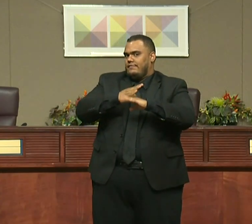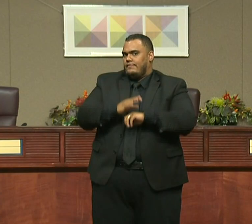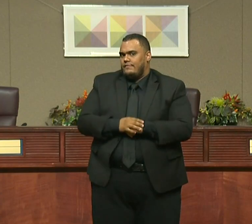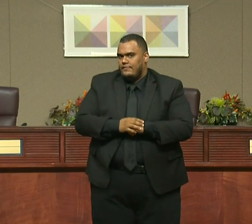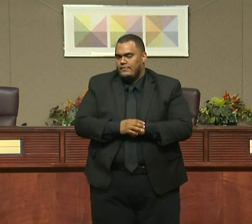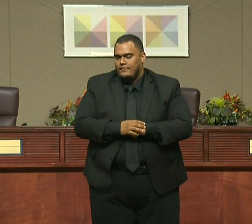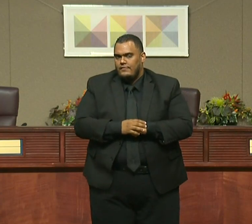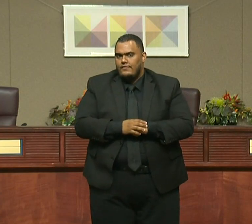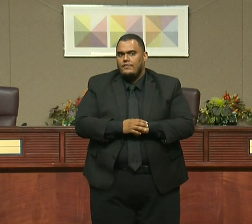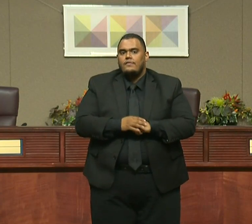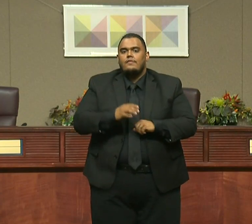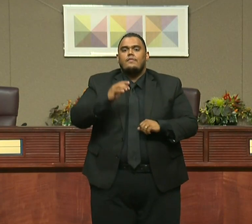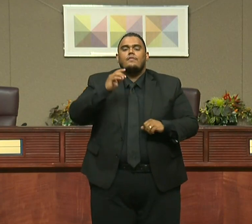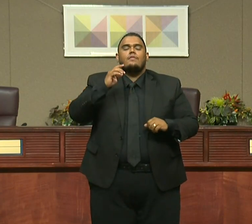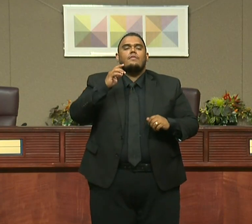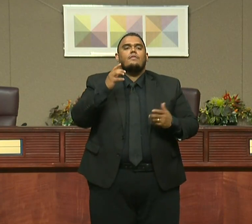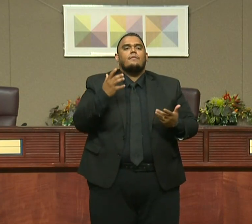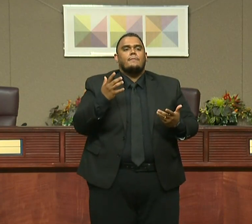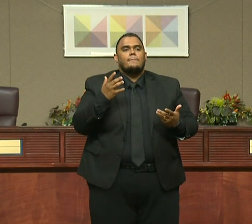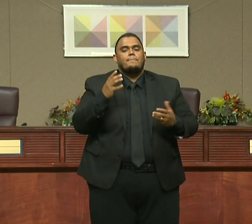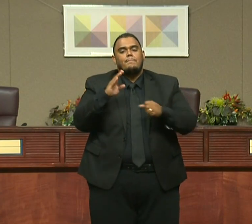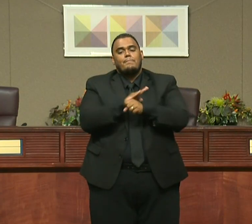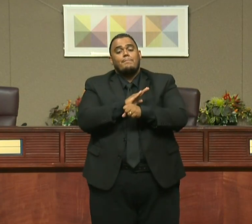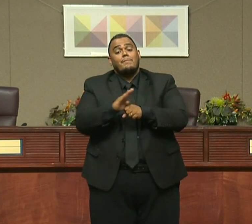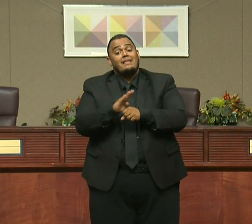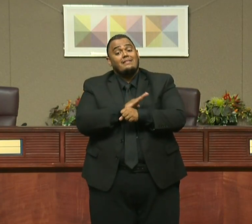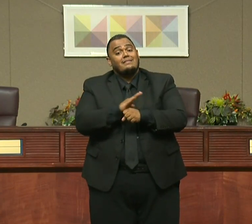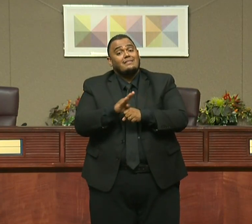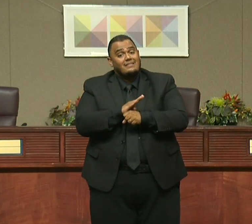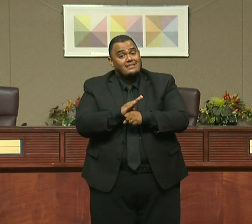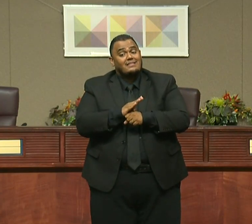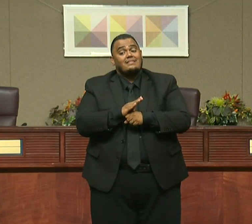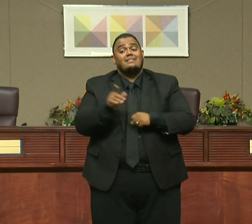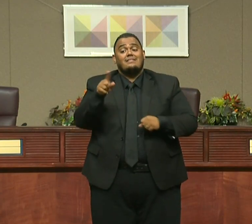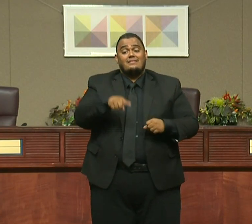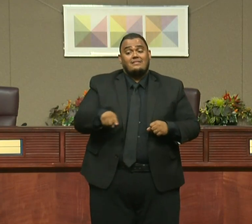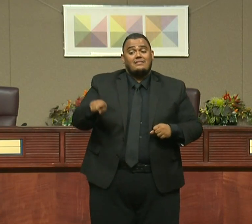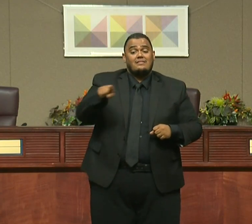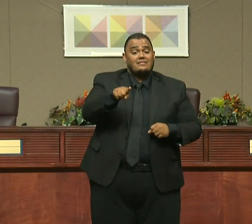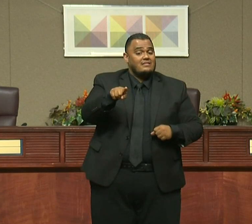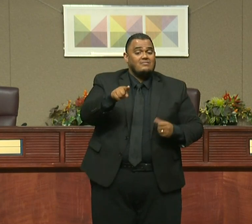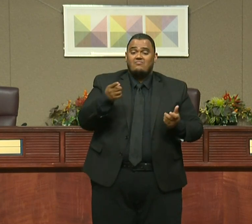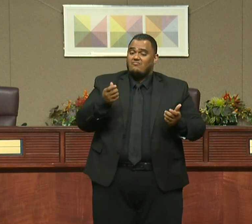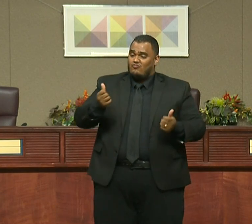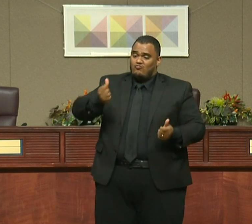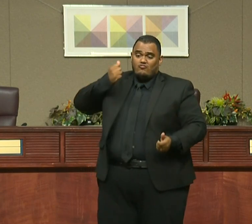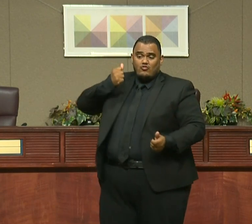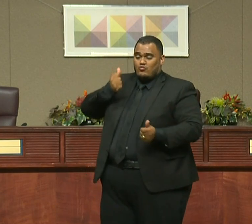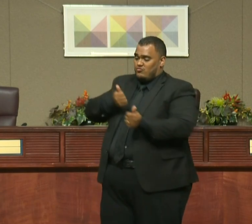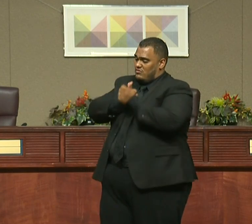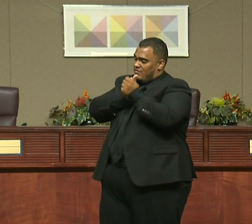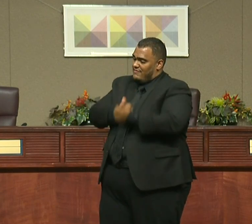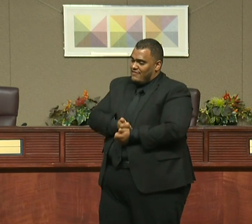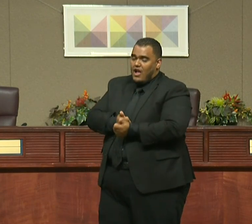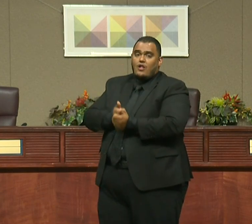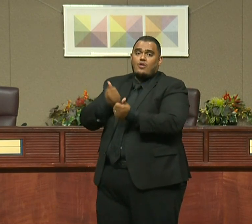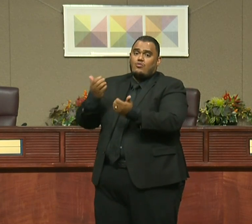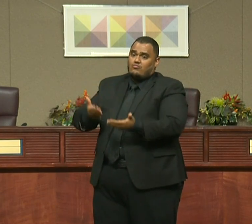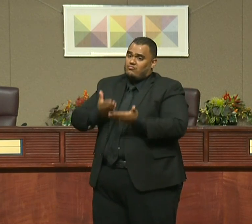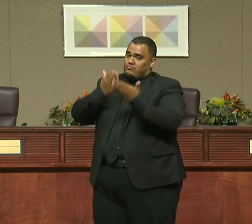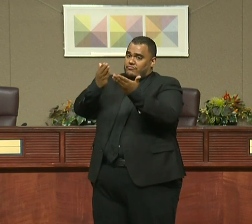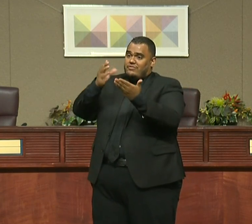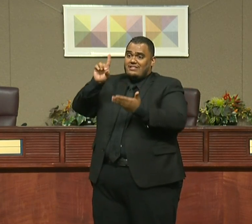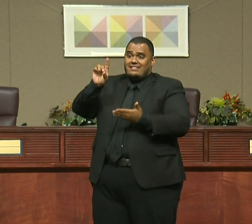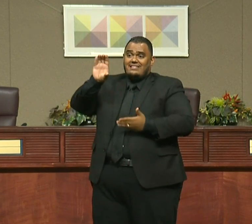Businesses that knowingly fail to meet those guidelines, I believe, open themselves up for